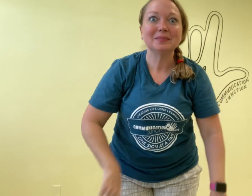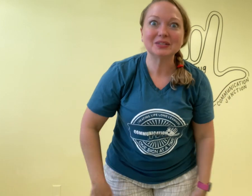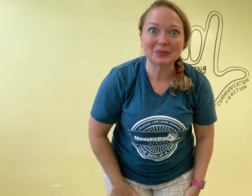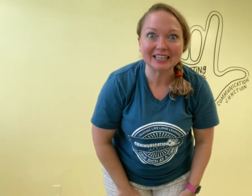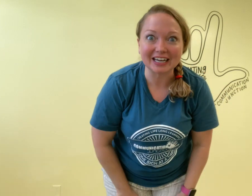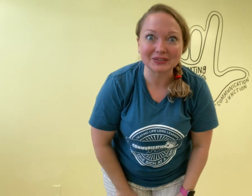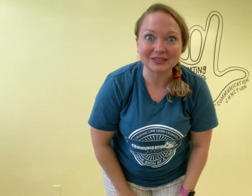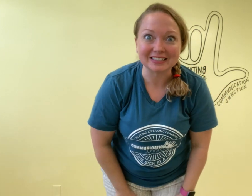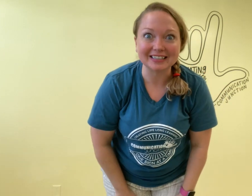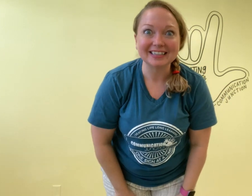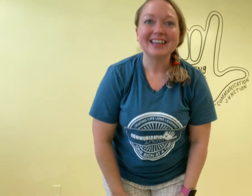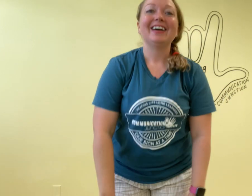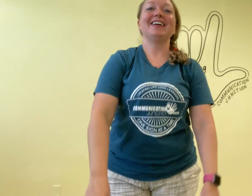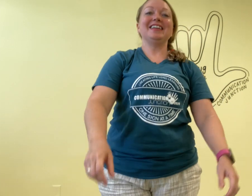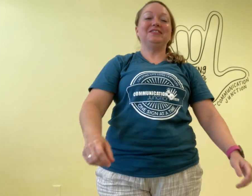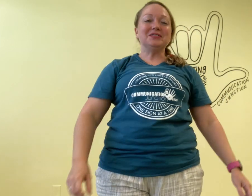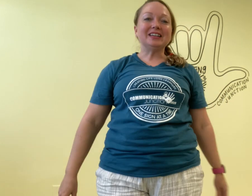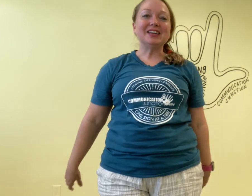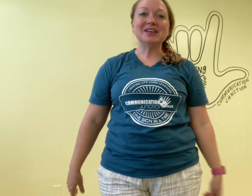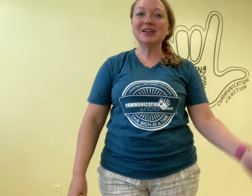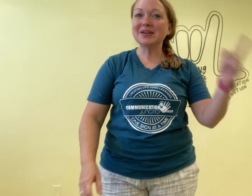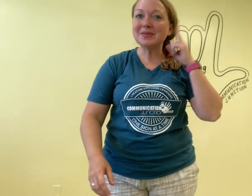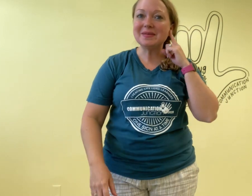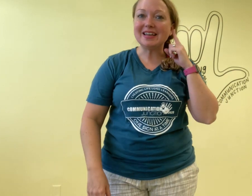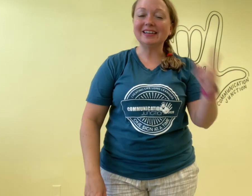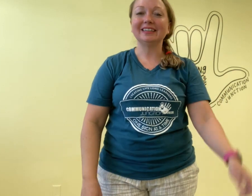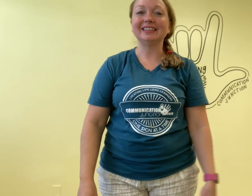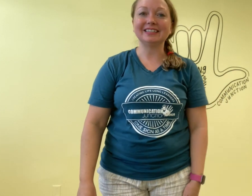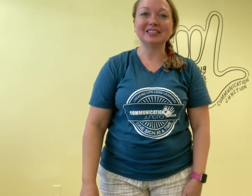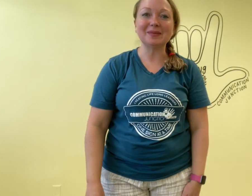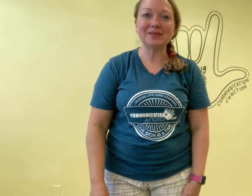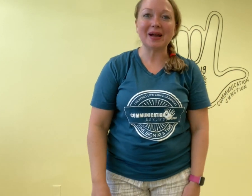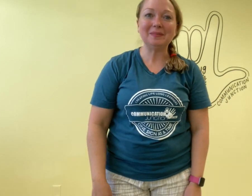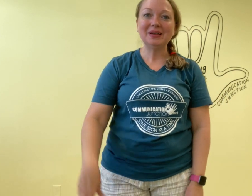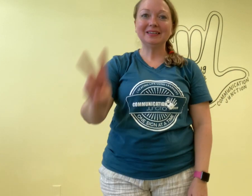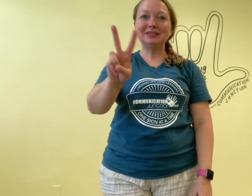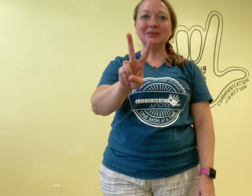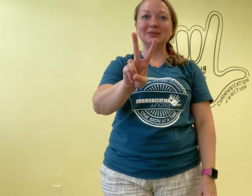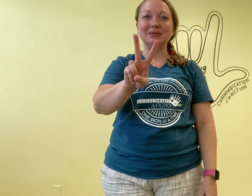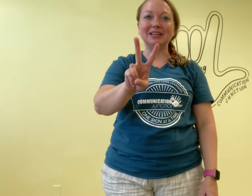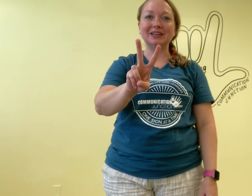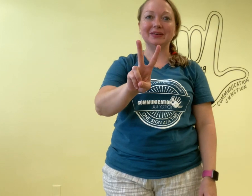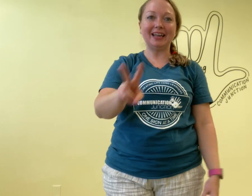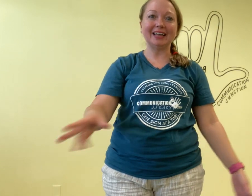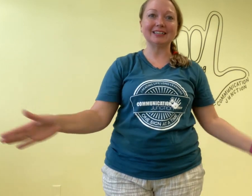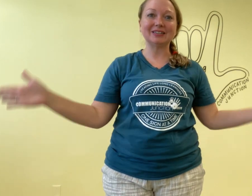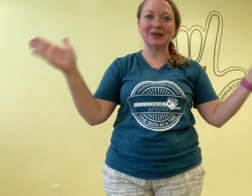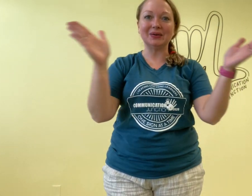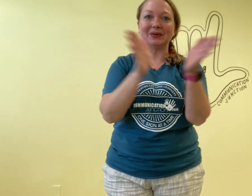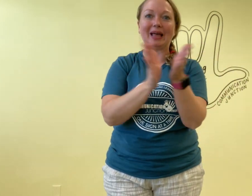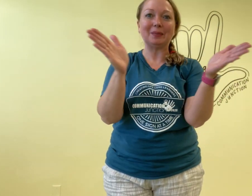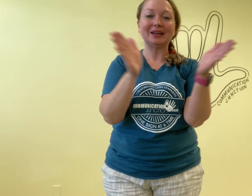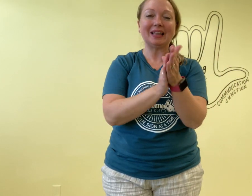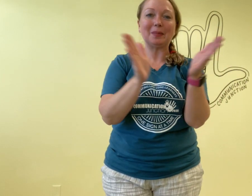Whitney got so dizzy. All right, if you can hear me, listen to my rhyme. 2 little hands go clap, clap,